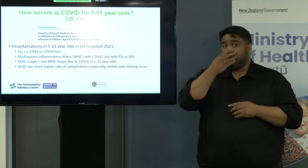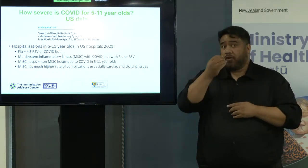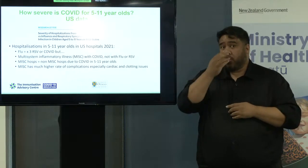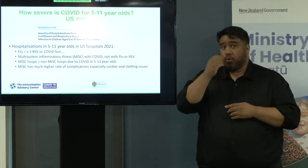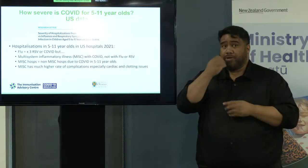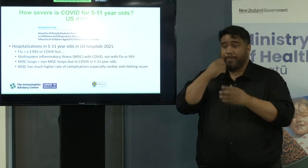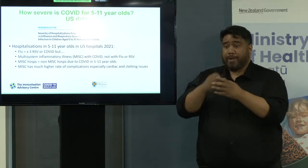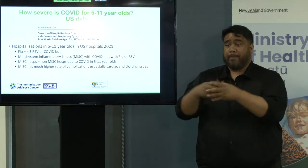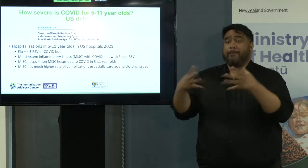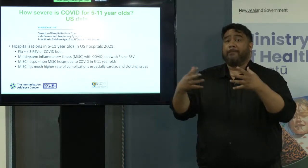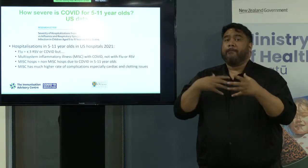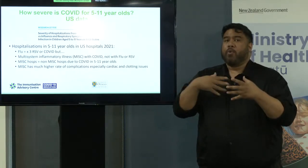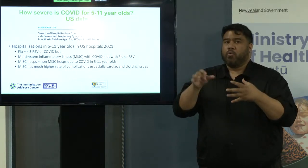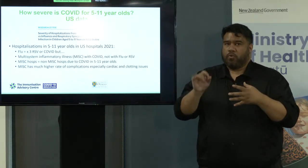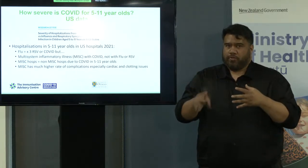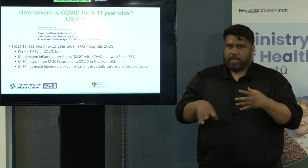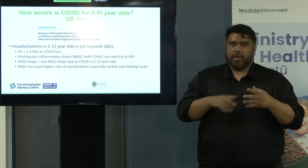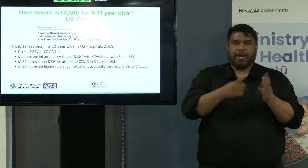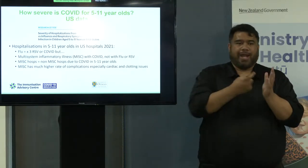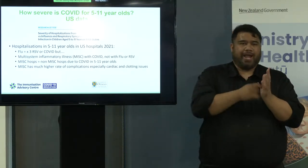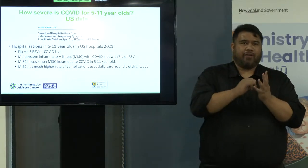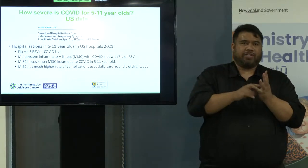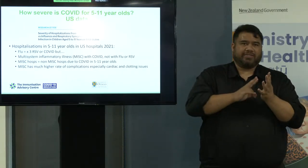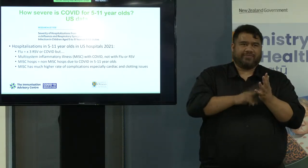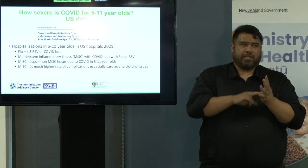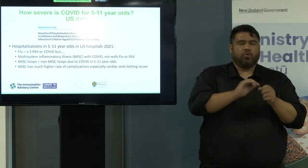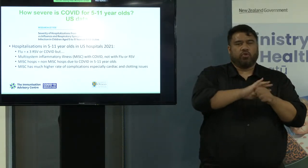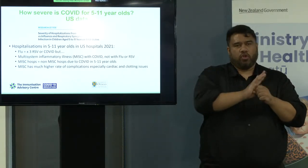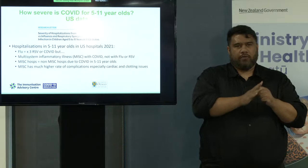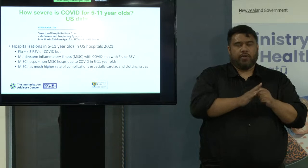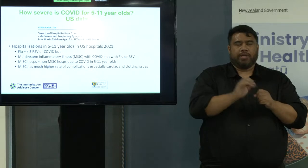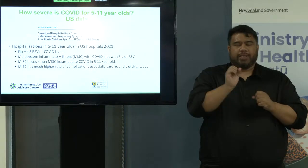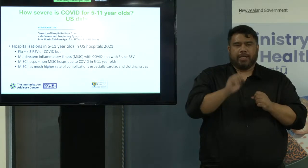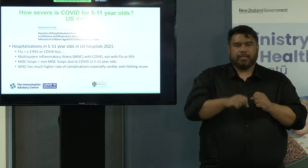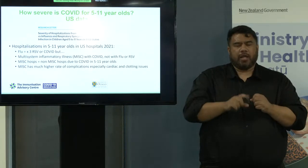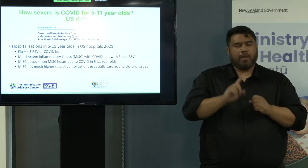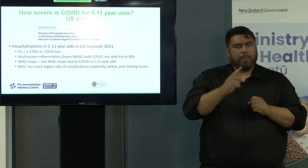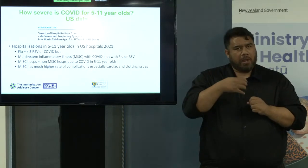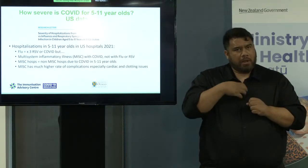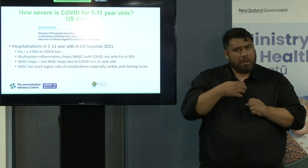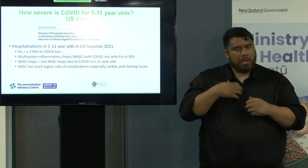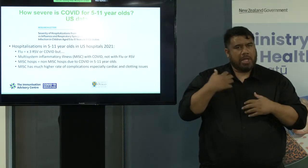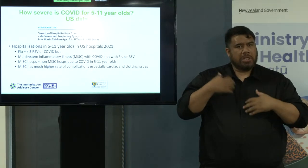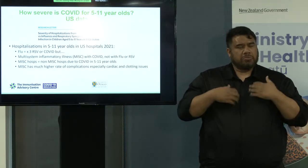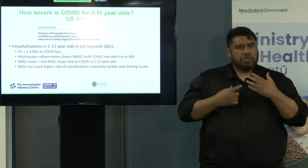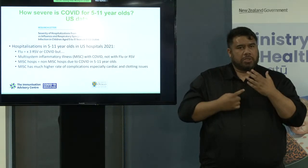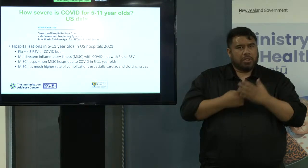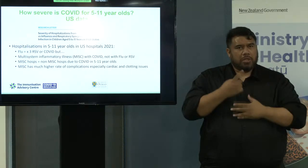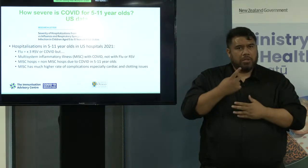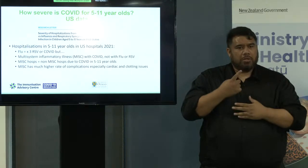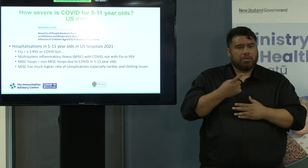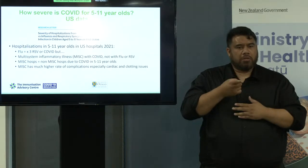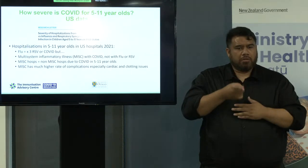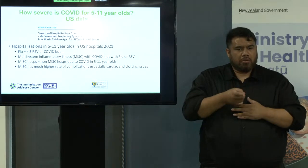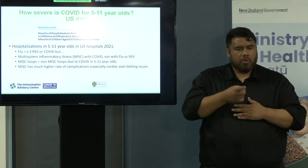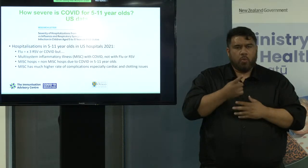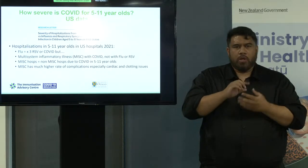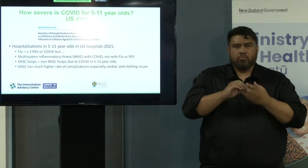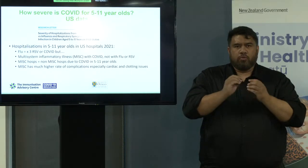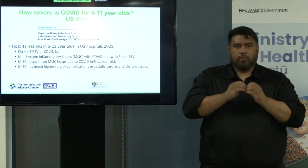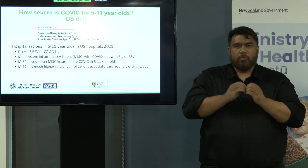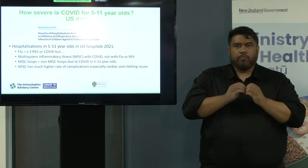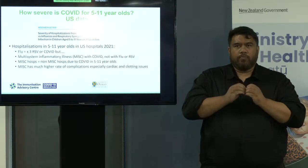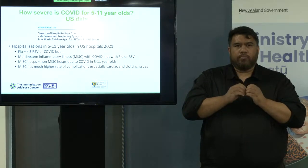in total than for RSV and COVID, there is this significant but very uncommon issue of a sort